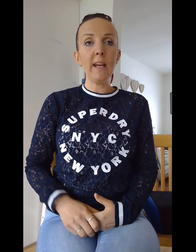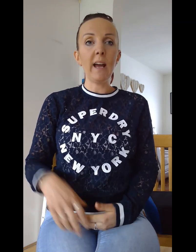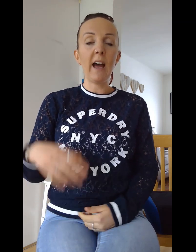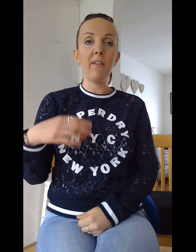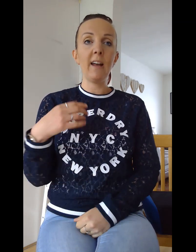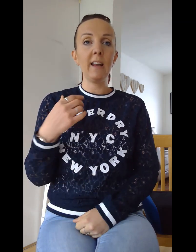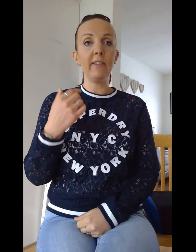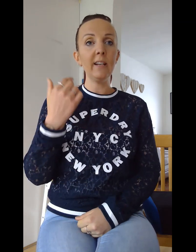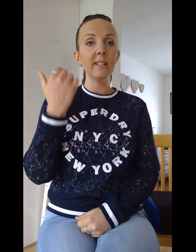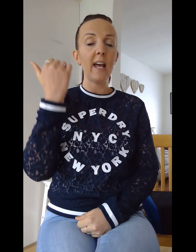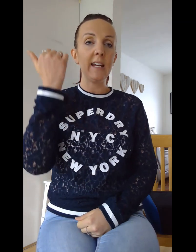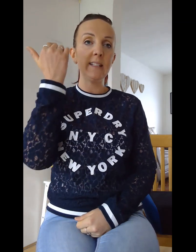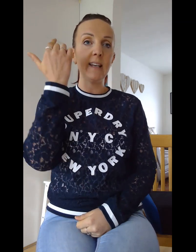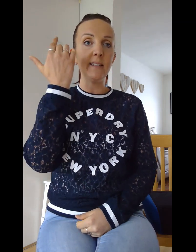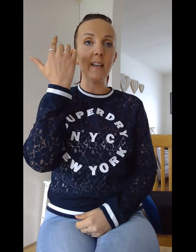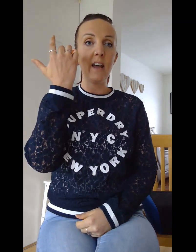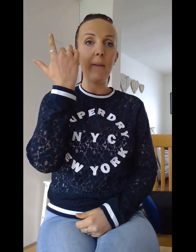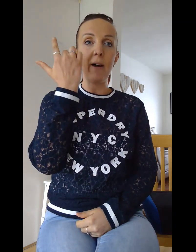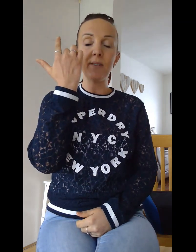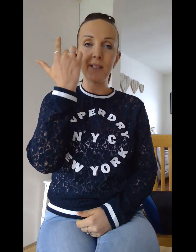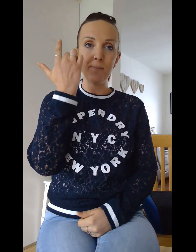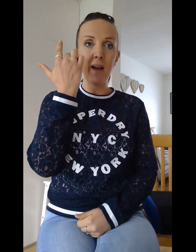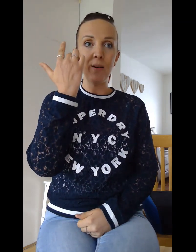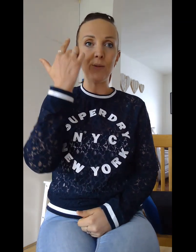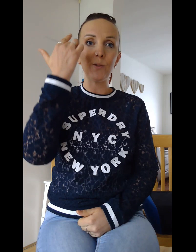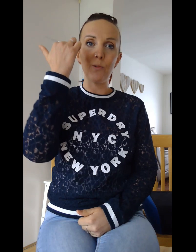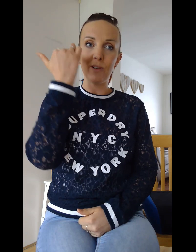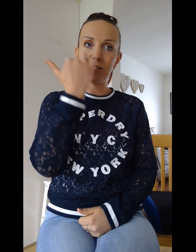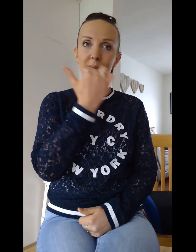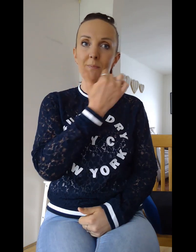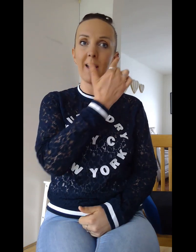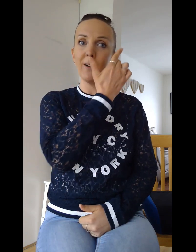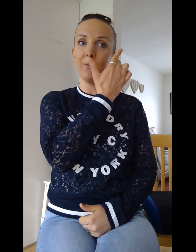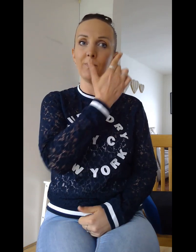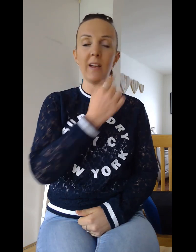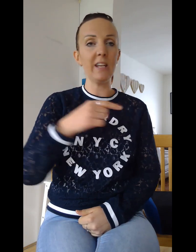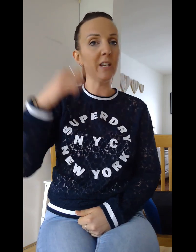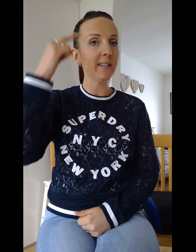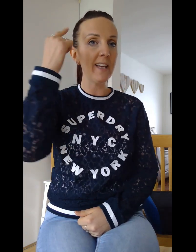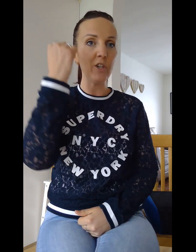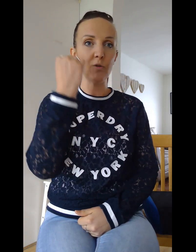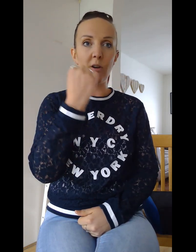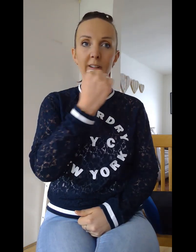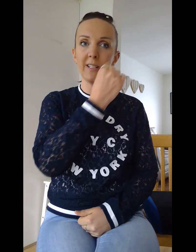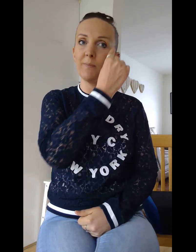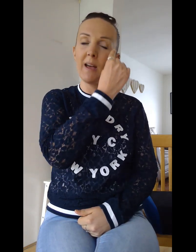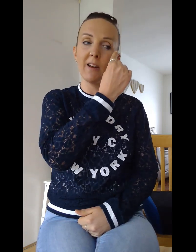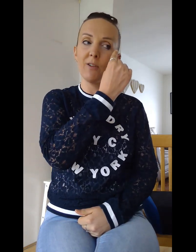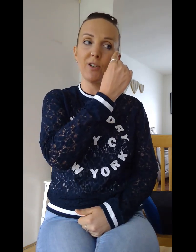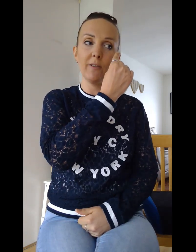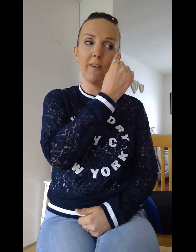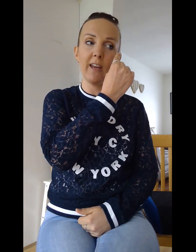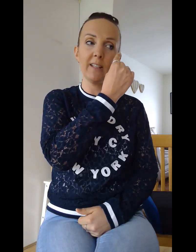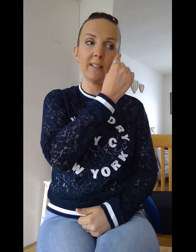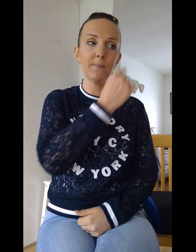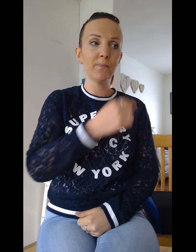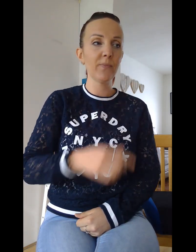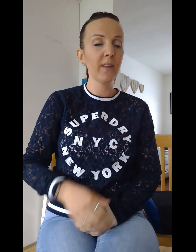we have our lyrics and it says about smile. So, we're going to smile, and you decide you're drawing a smile across your face.